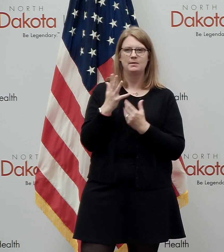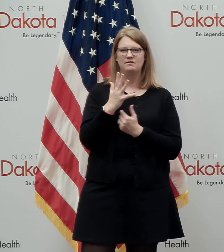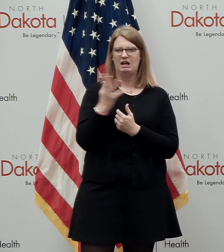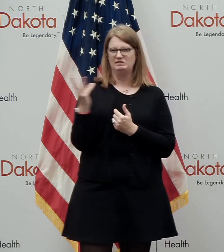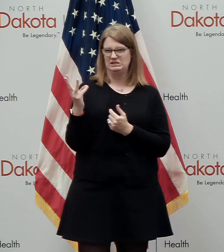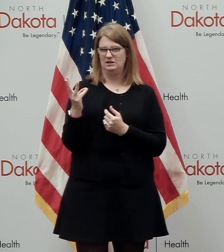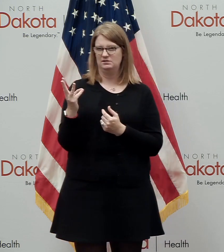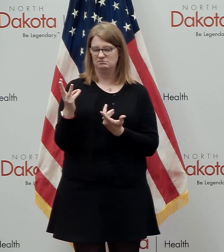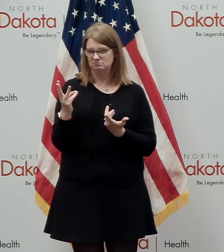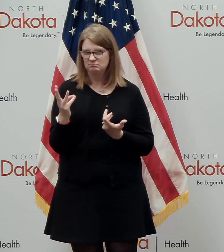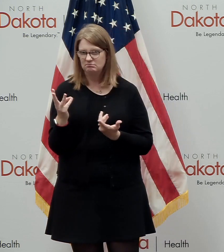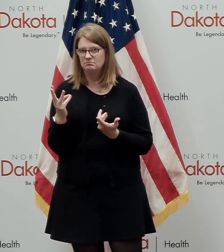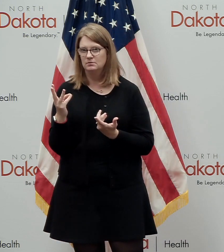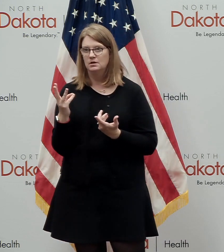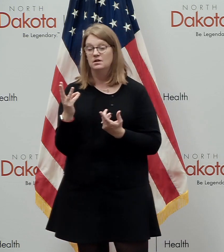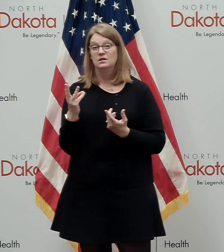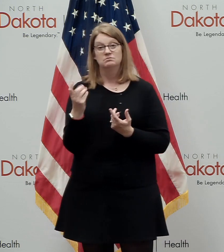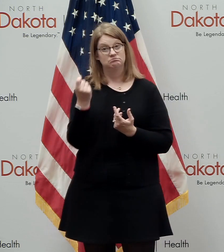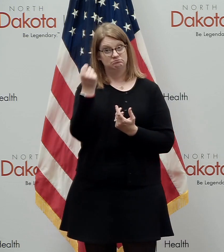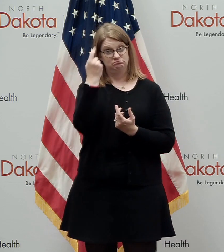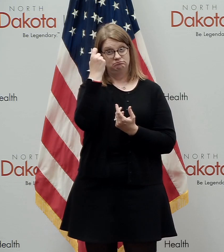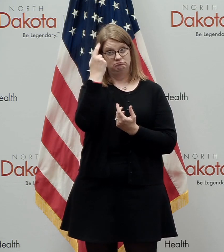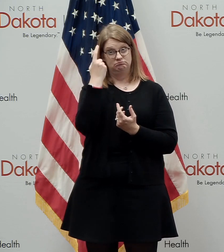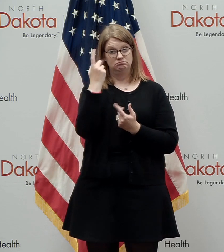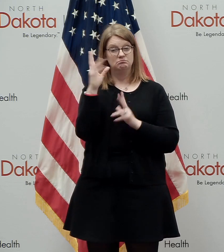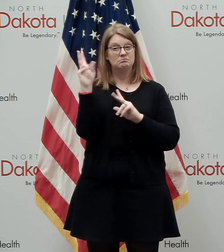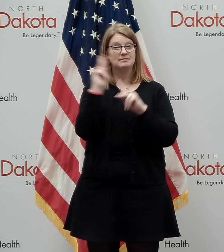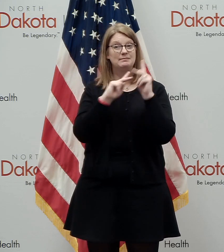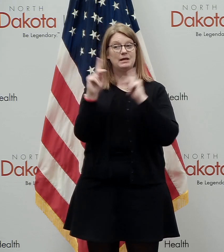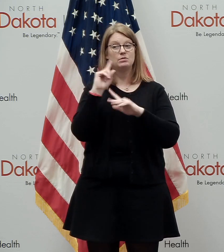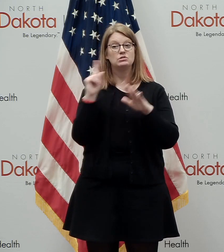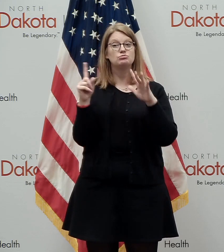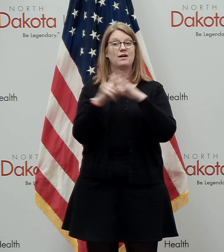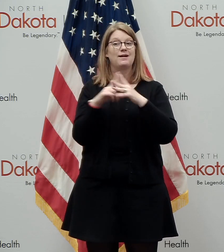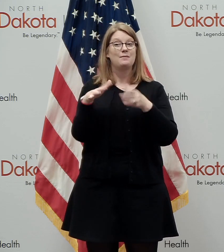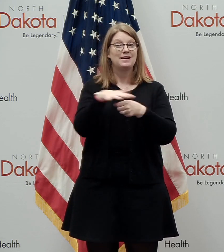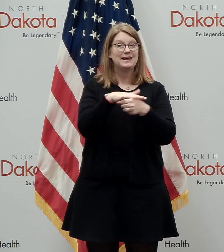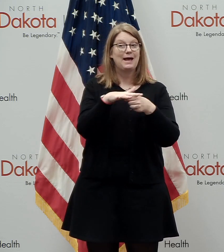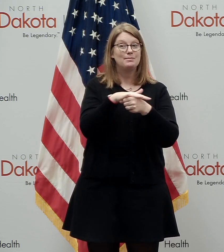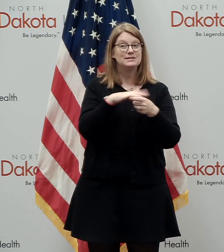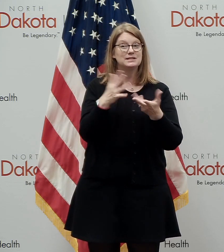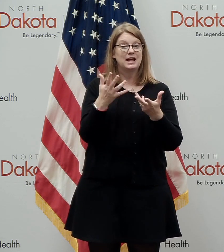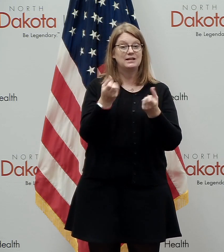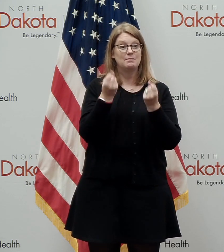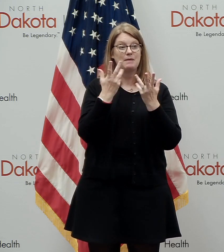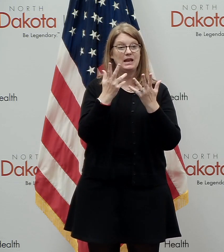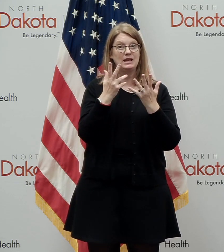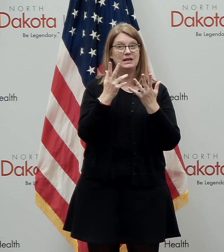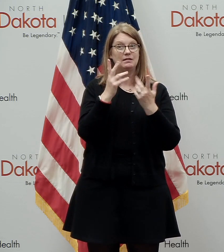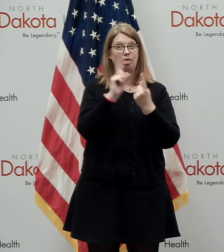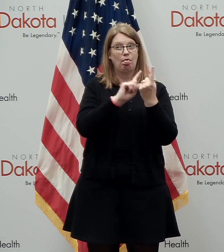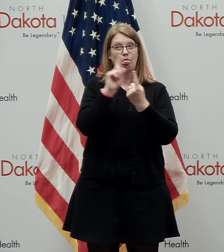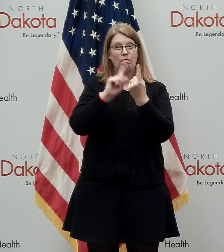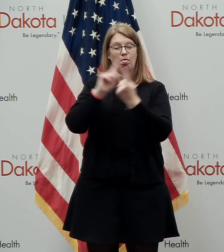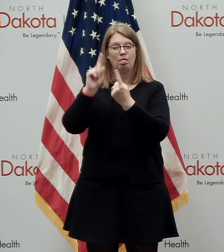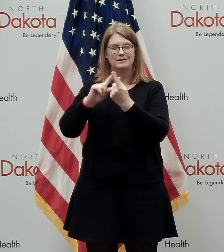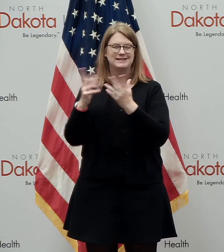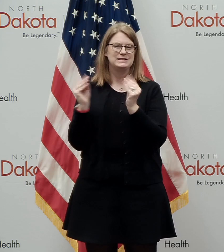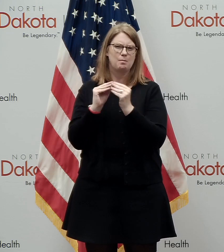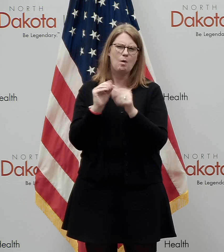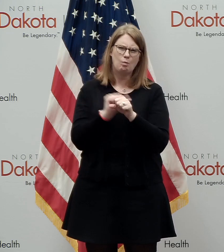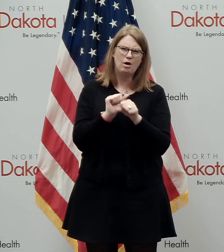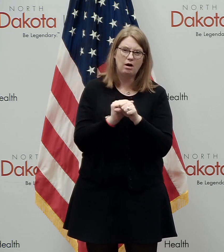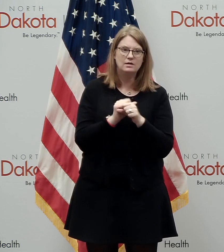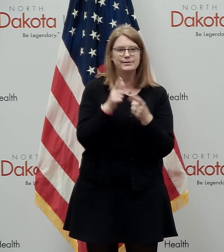6 contacts. You get into people that are showing back on the campus and they have a lot of contacts. It just takes more work. And again, this is